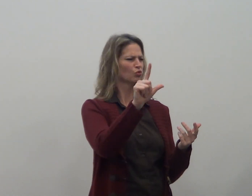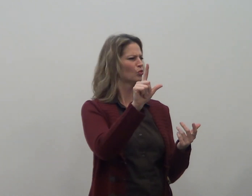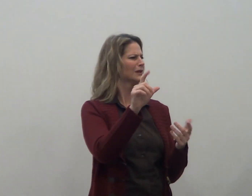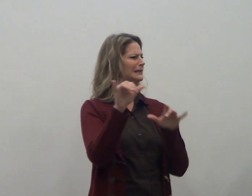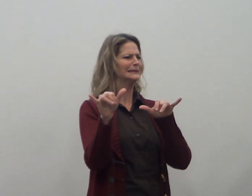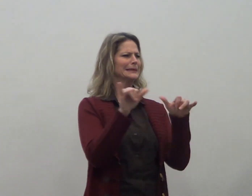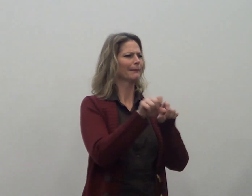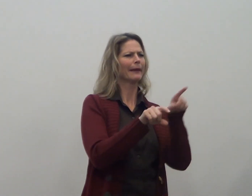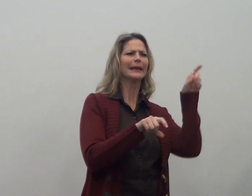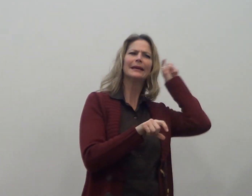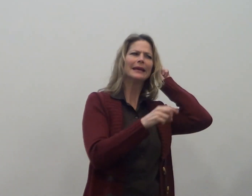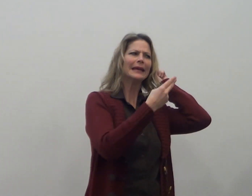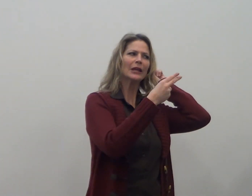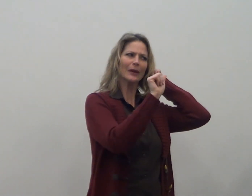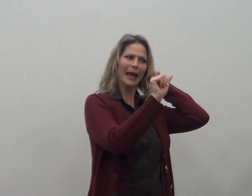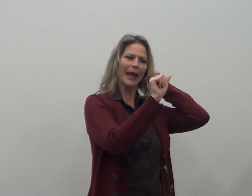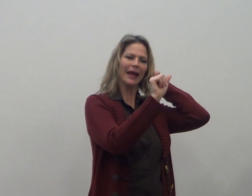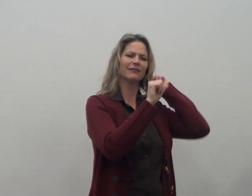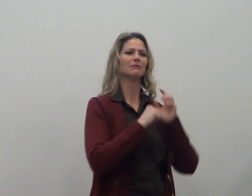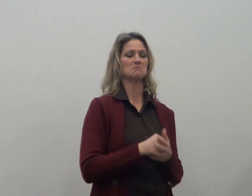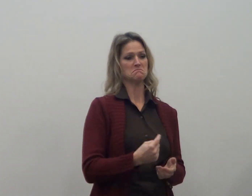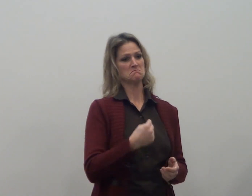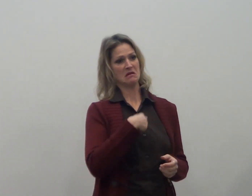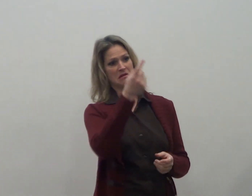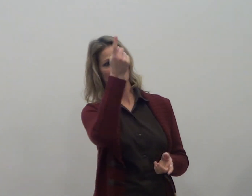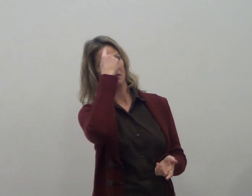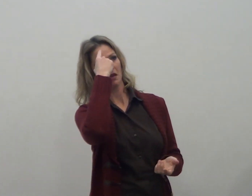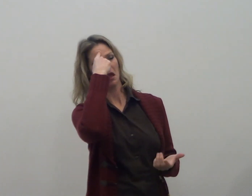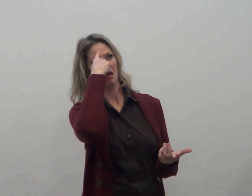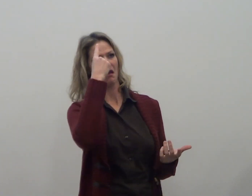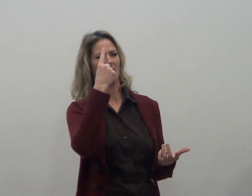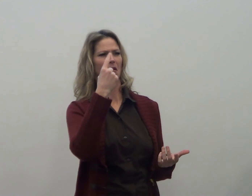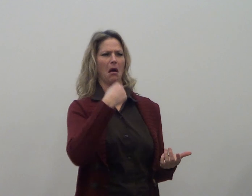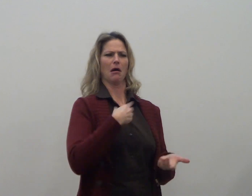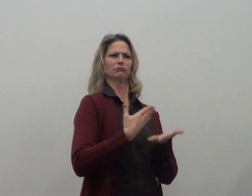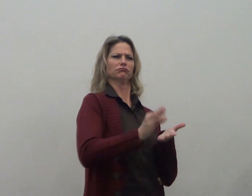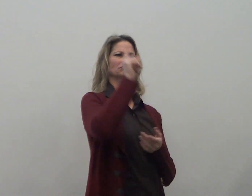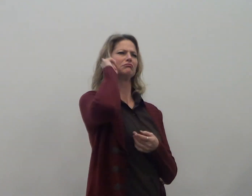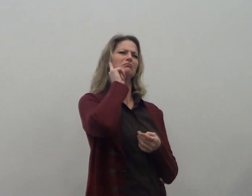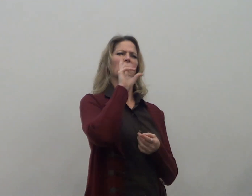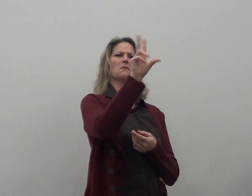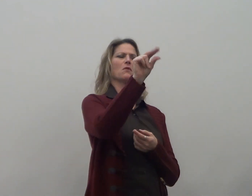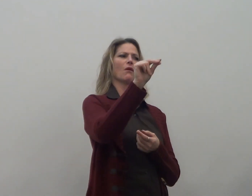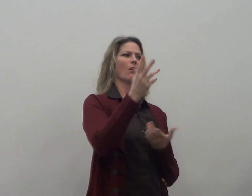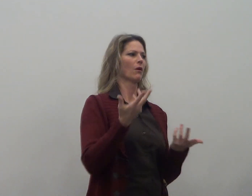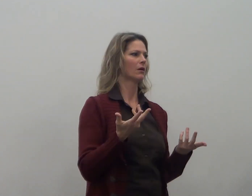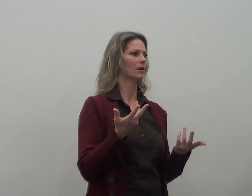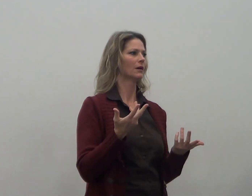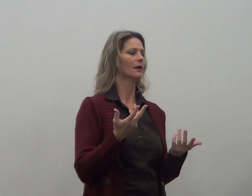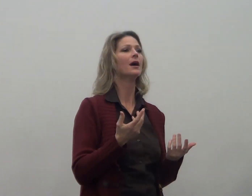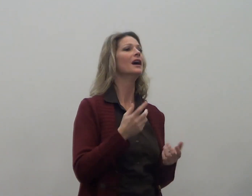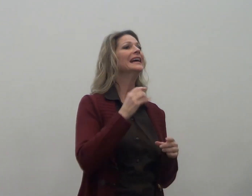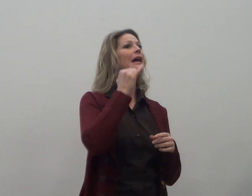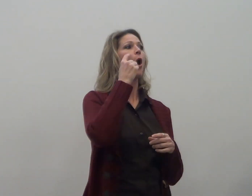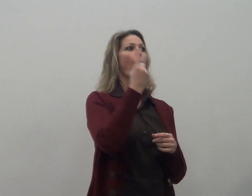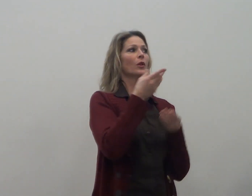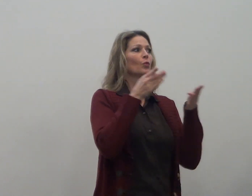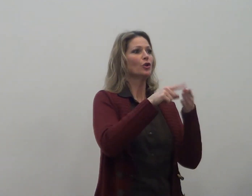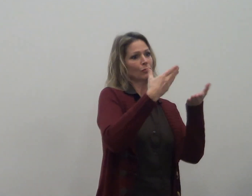aid. He doesn't really see it as, you know, shunning the deaf community unless you get one and then you kind of just like